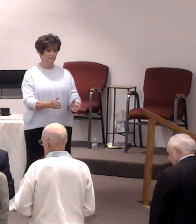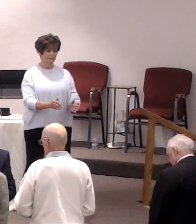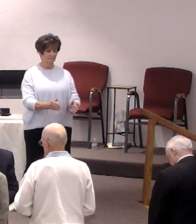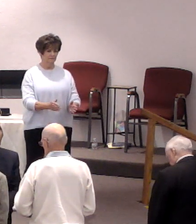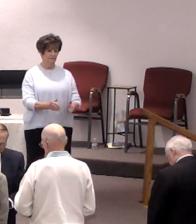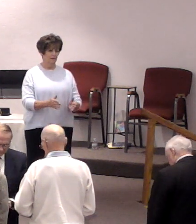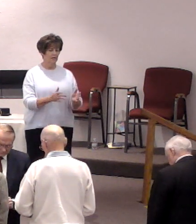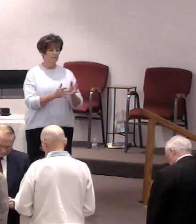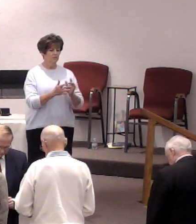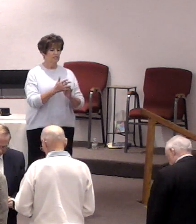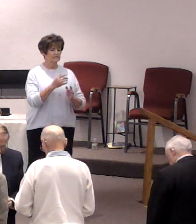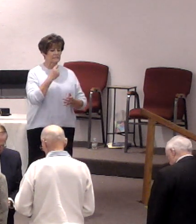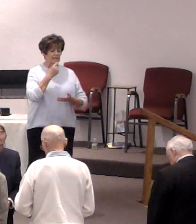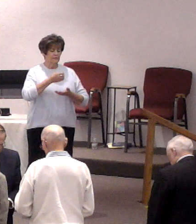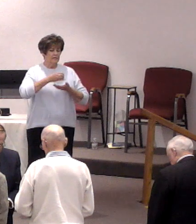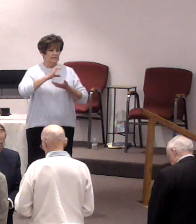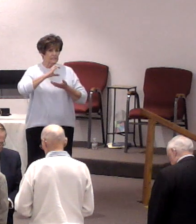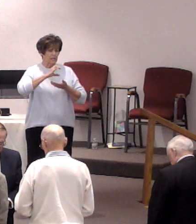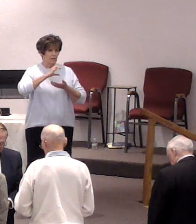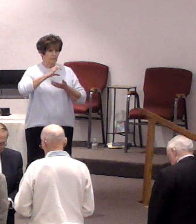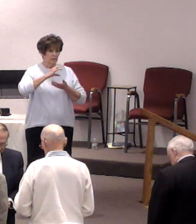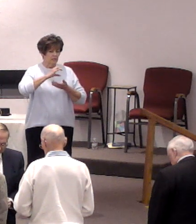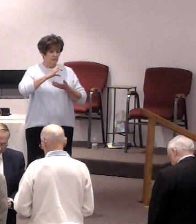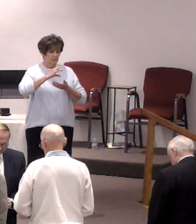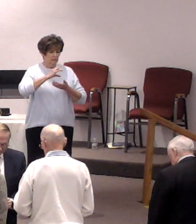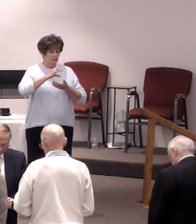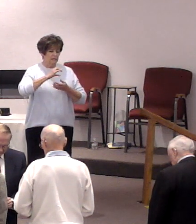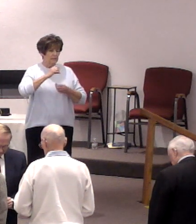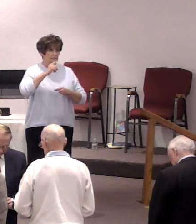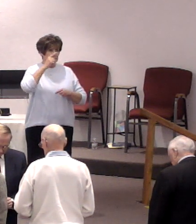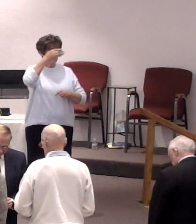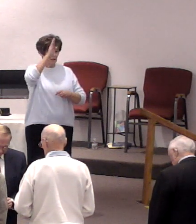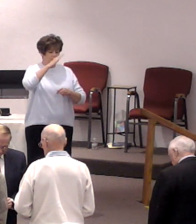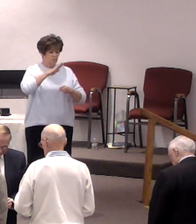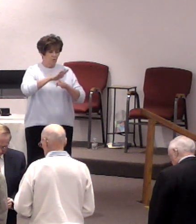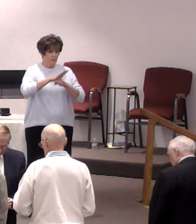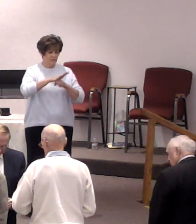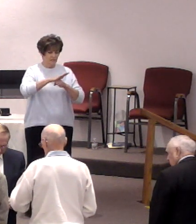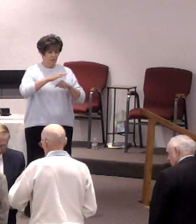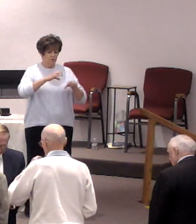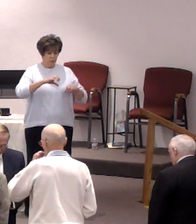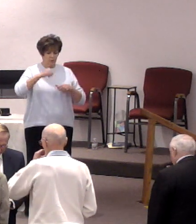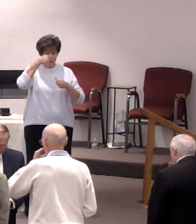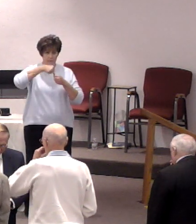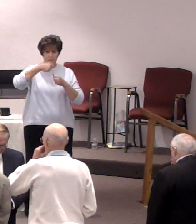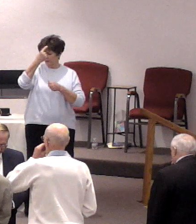Jesus said, "This cup is the new covenant in my blood. Do this as often as you drink it in remembrance of me."